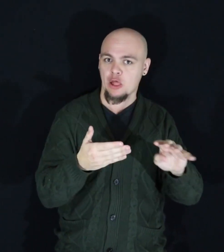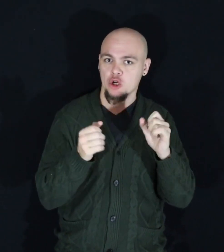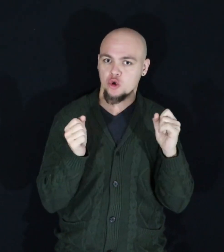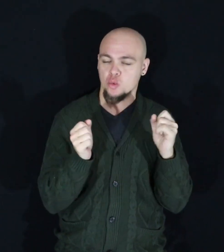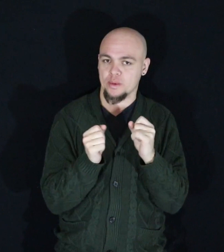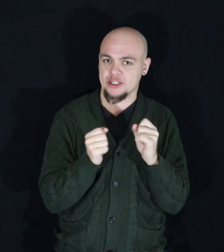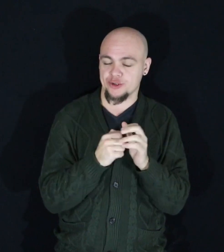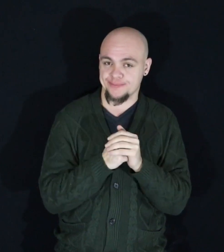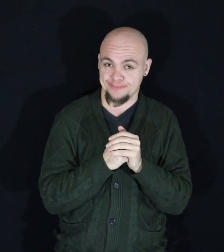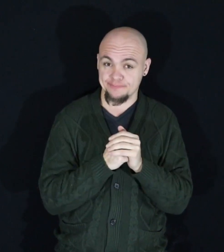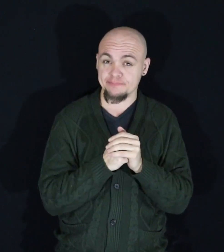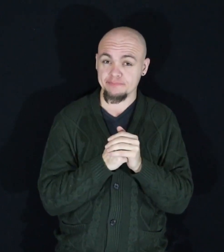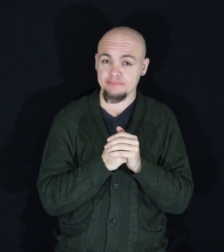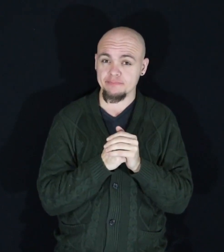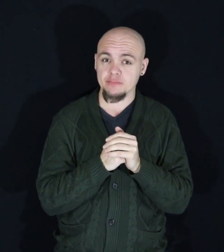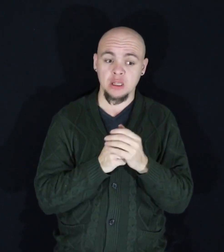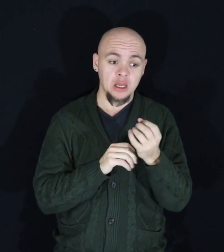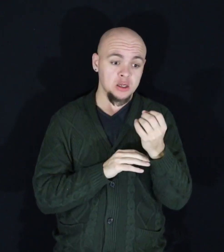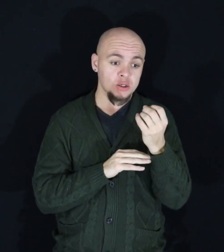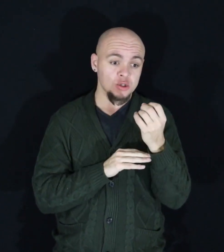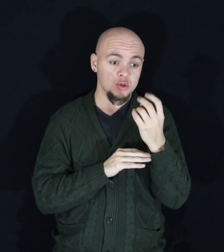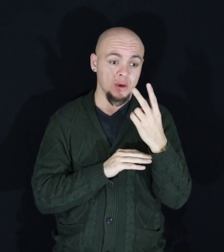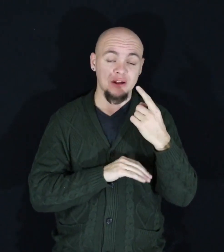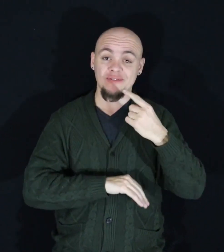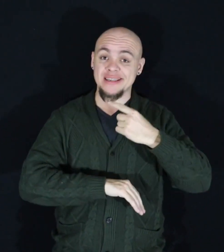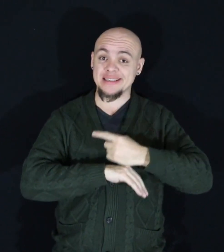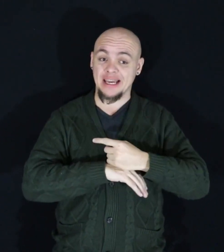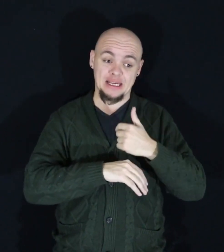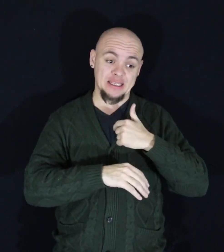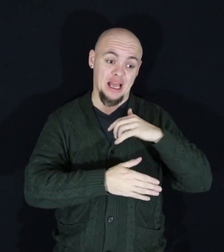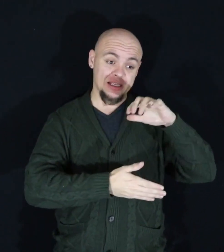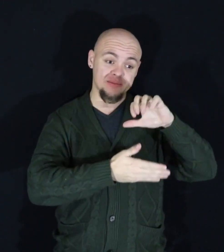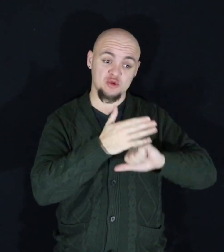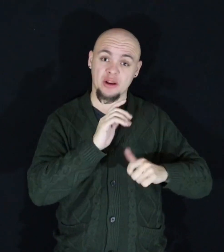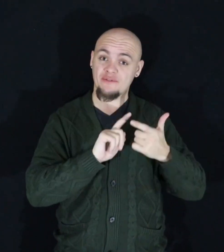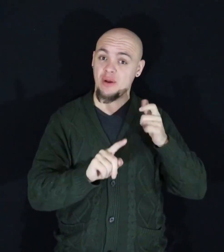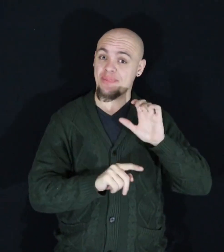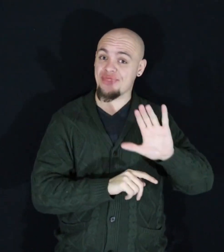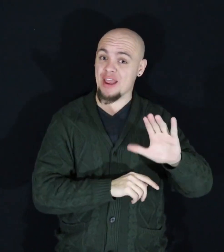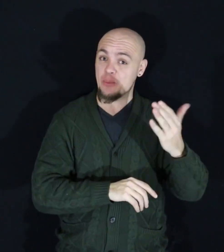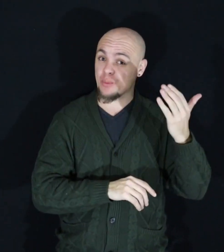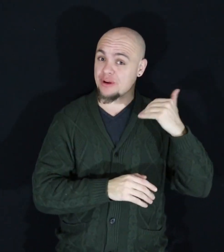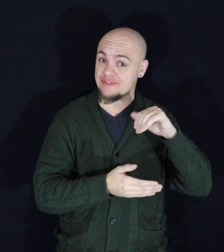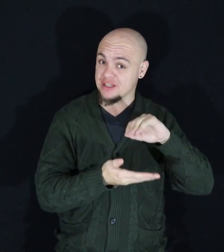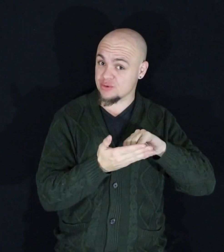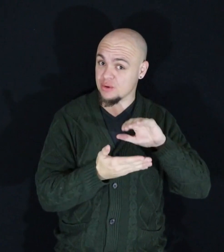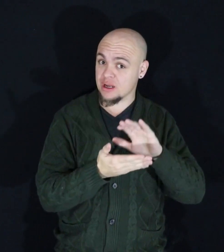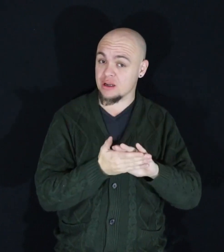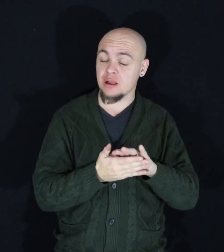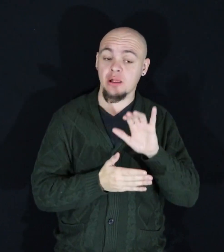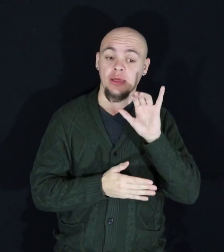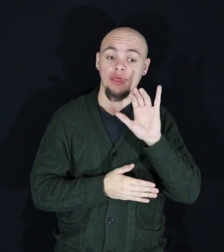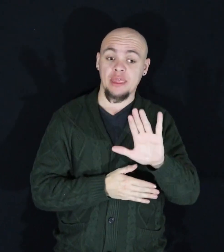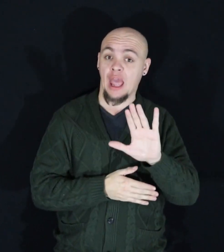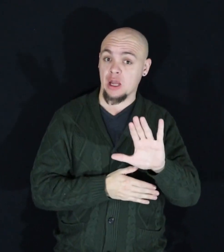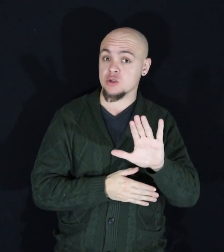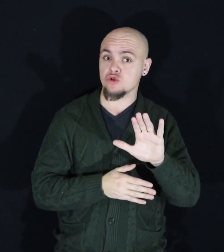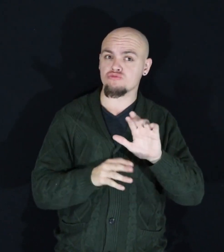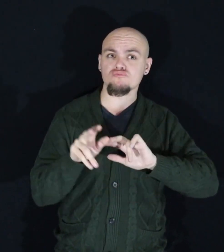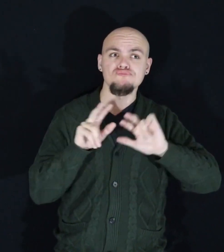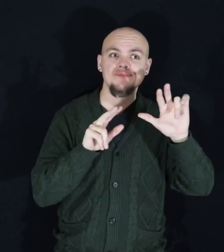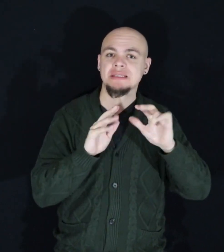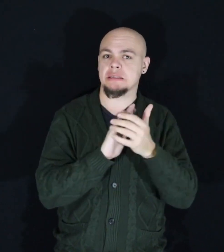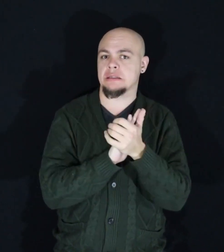well as taking over 12 days off of the previous record. To be able to climb Colorado's 14ers in the winter takes a lot of